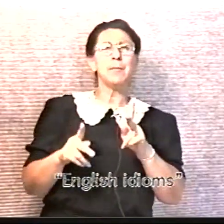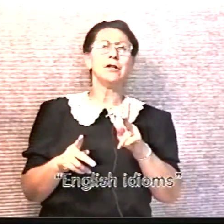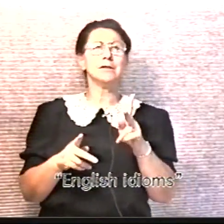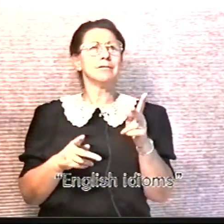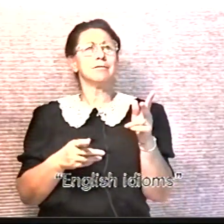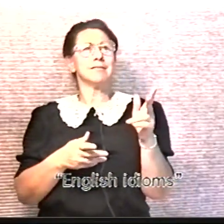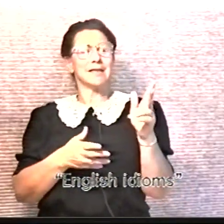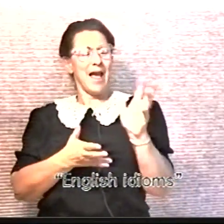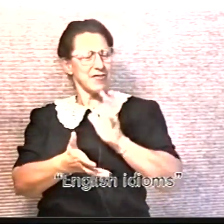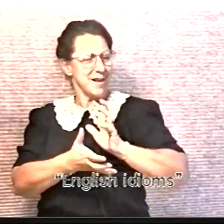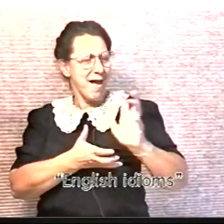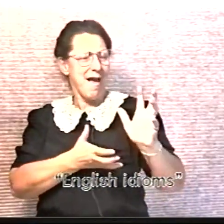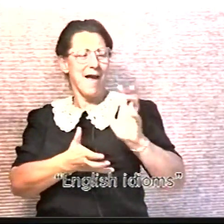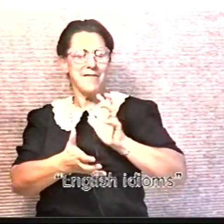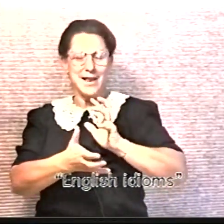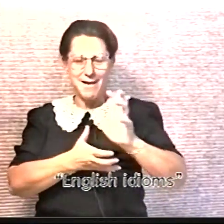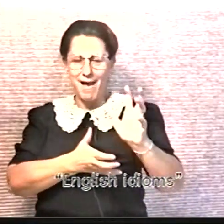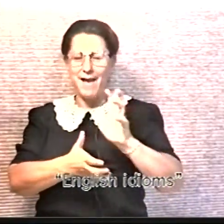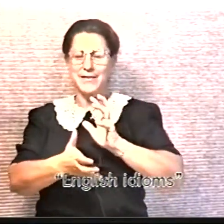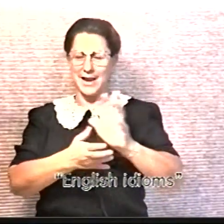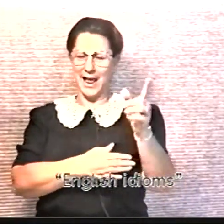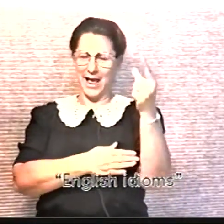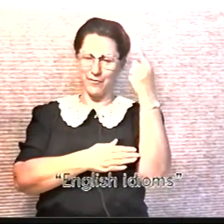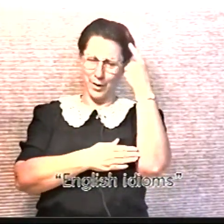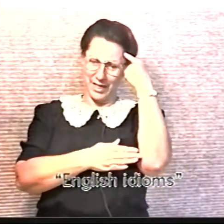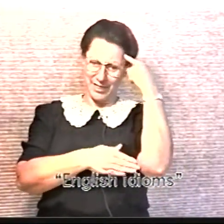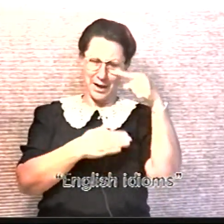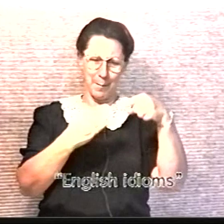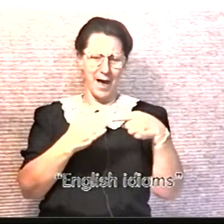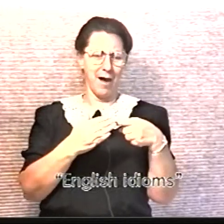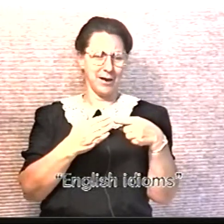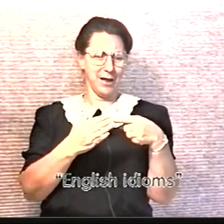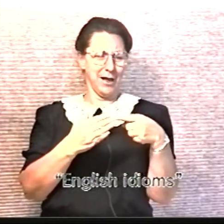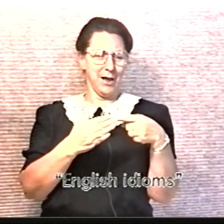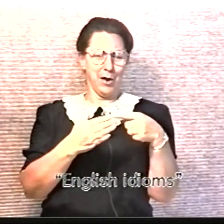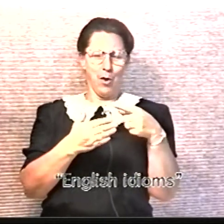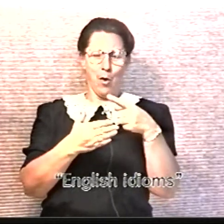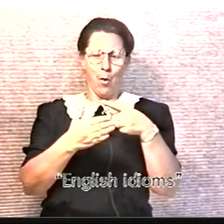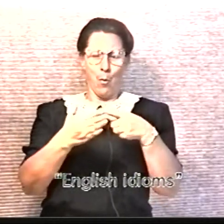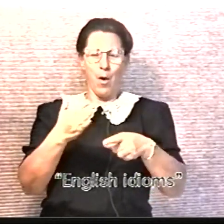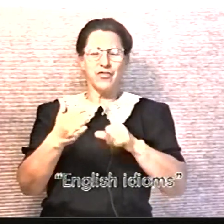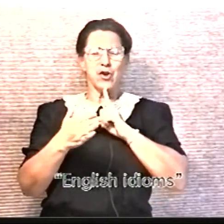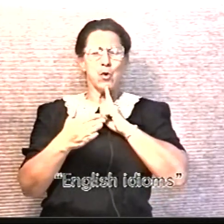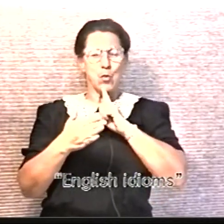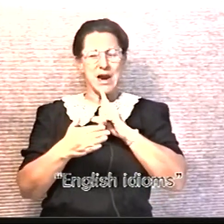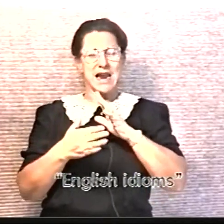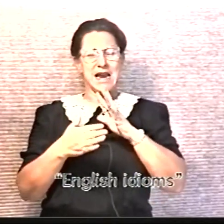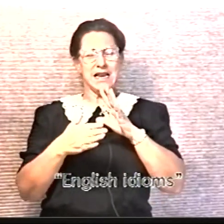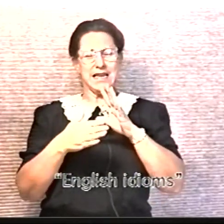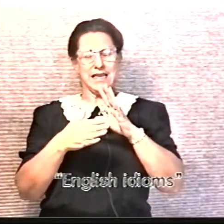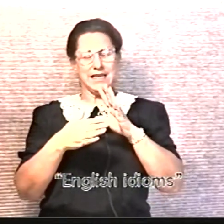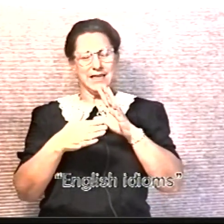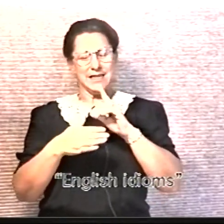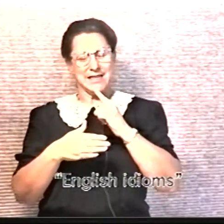People have to laugh when they think about what they're really